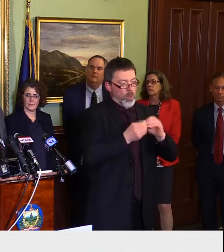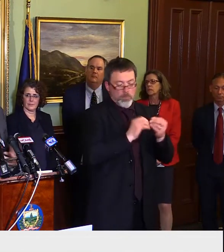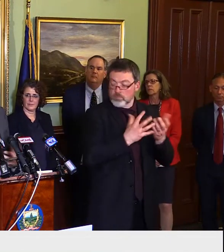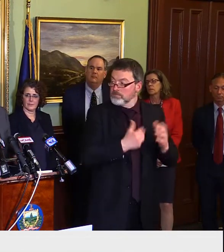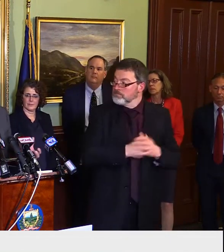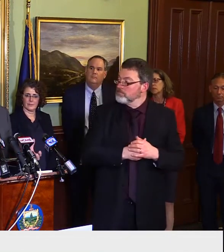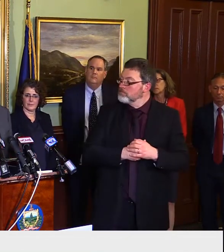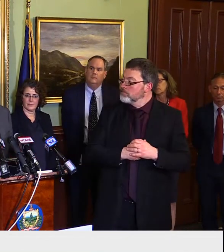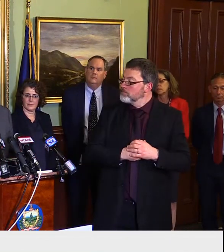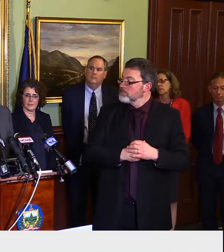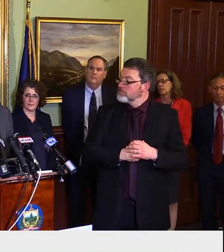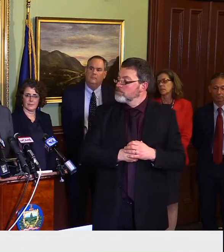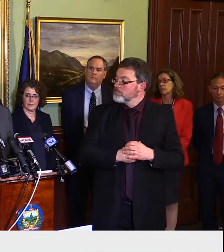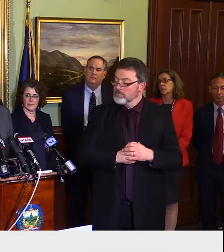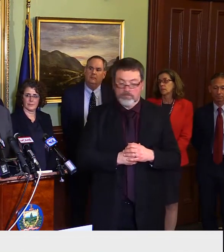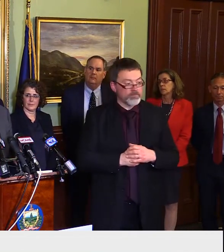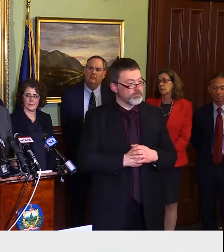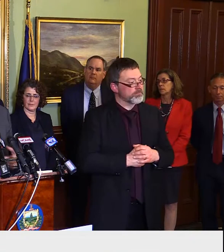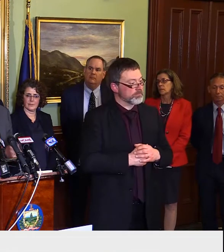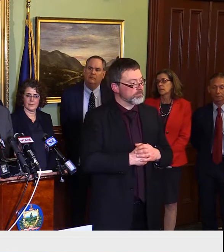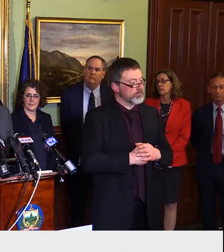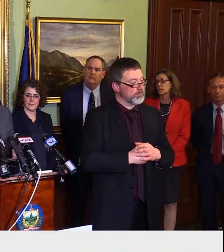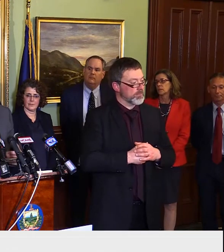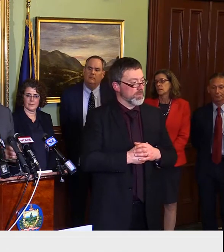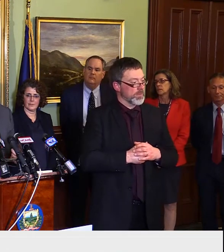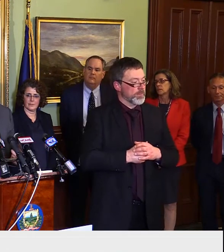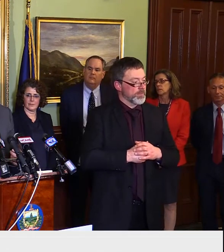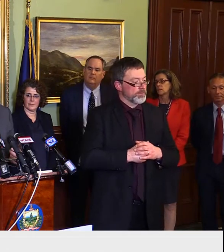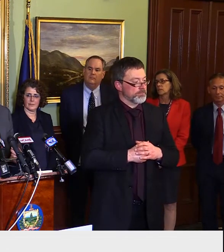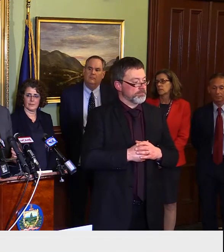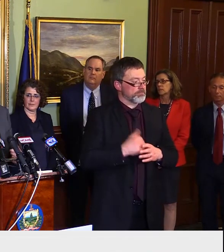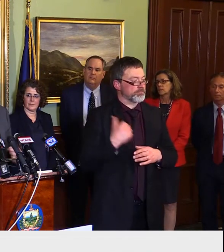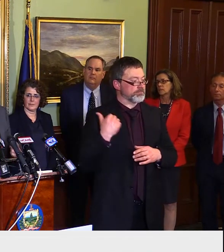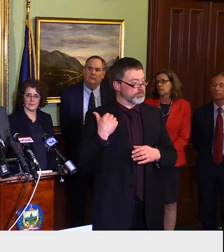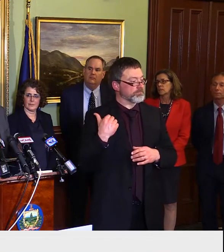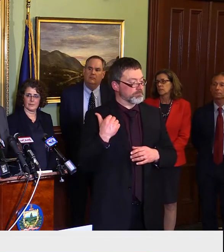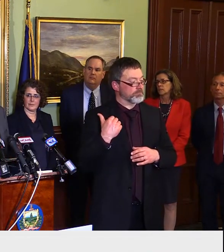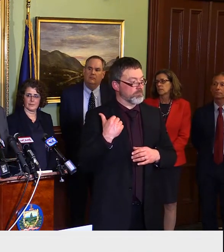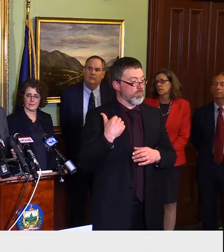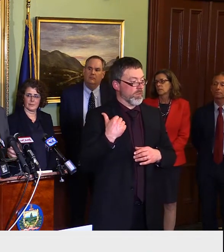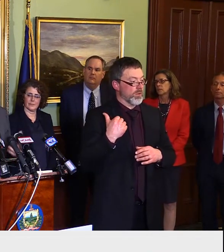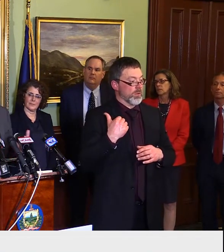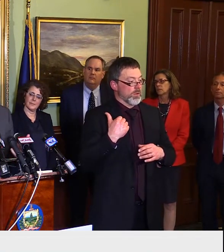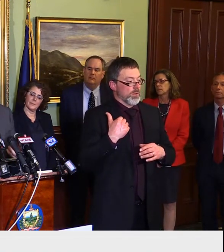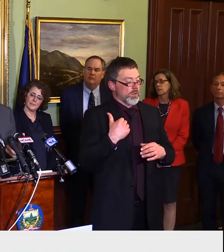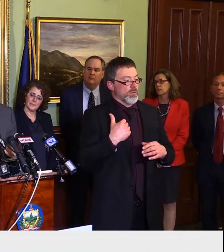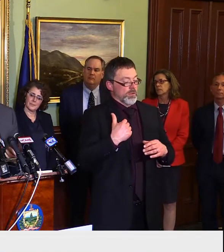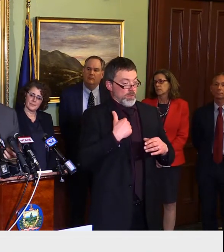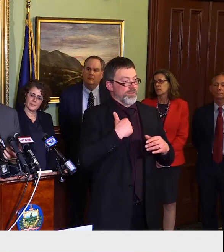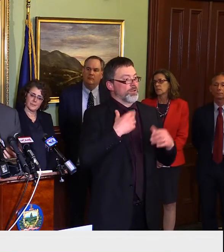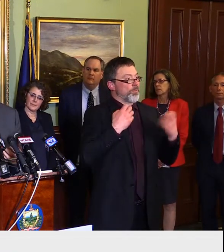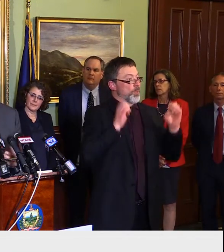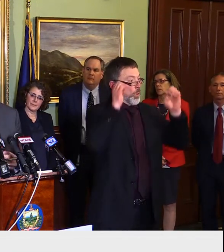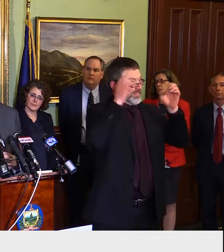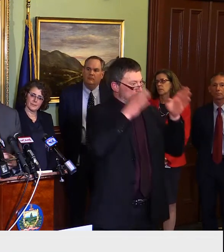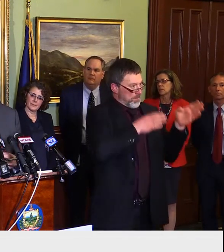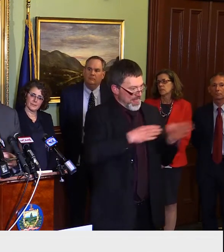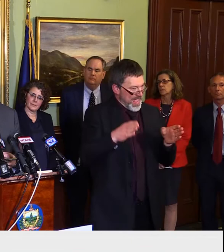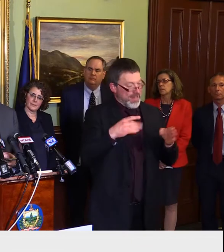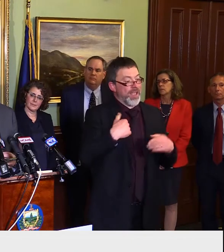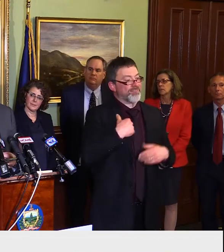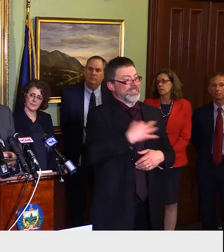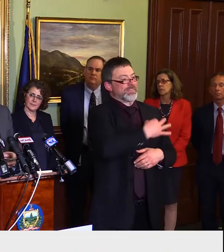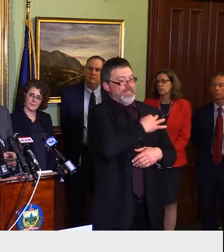sharing of staff among the hospitals. And I just heard today that normally for our physicians, they